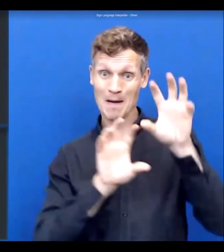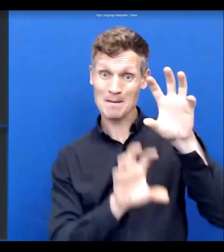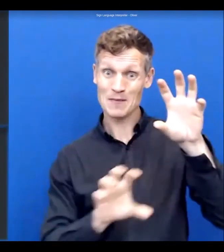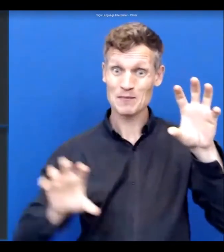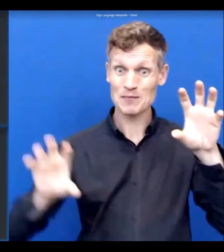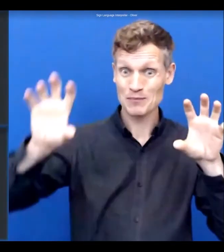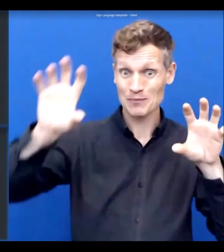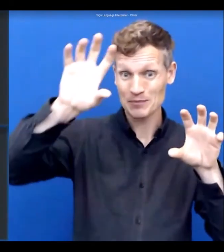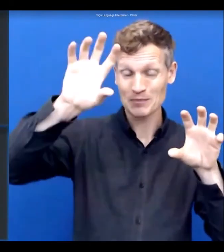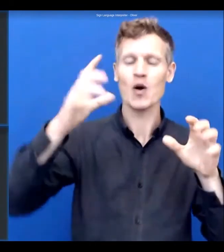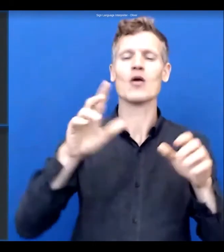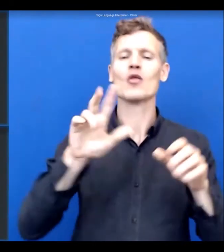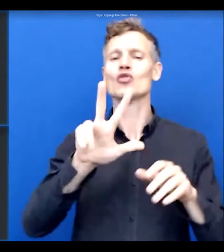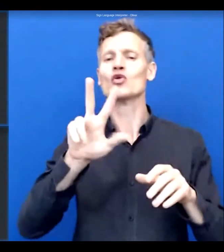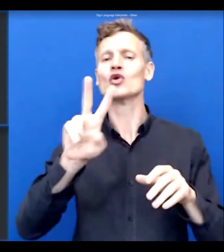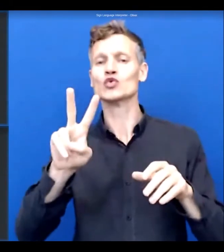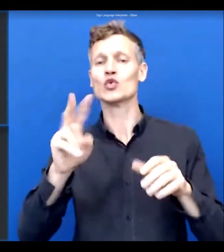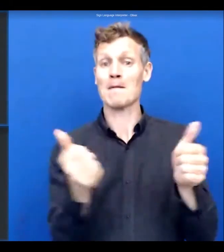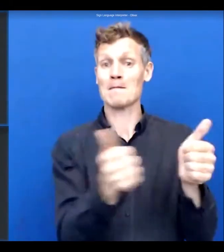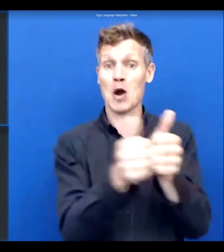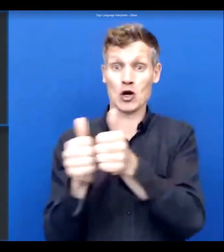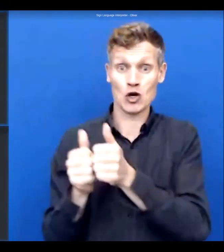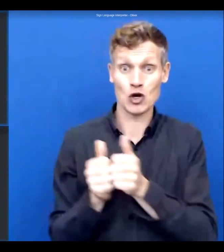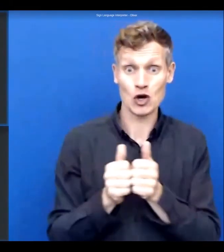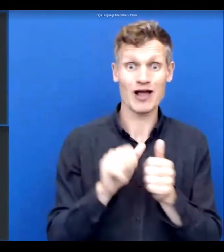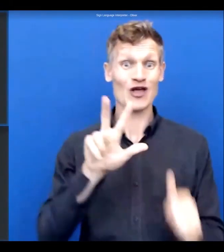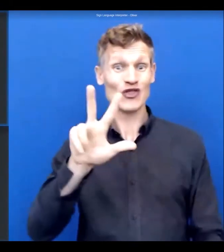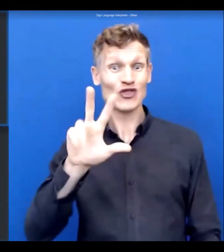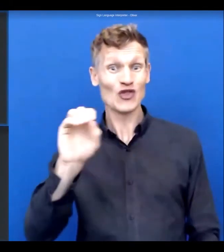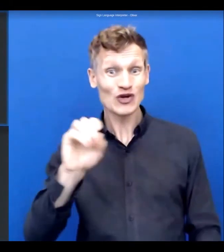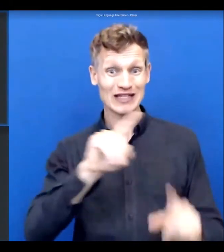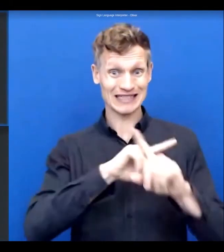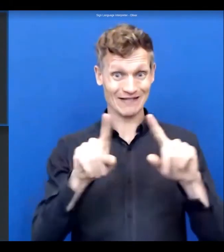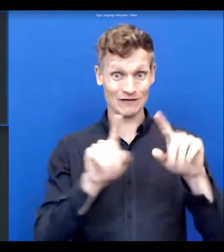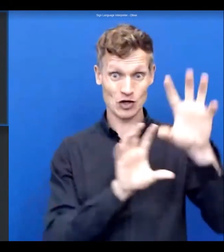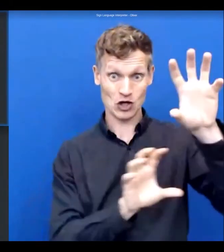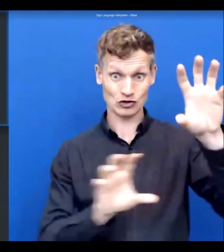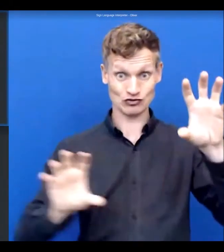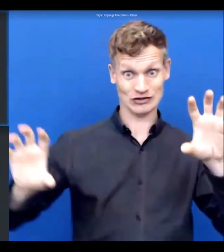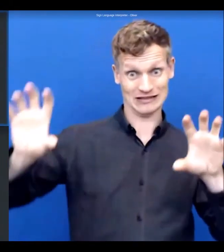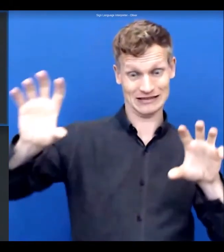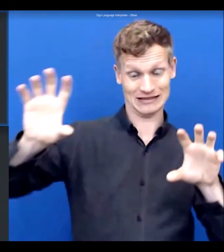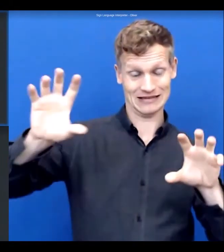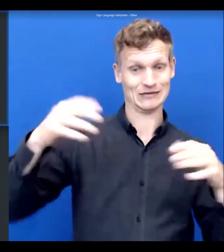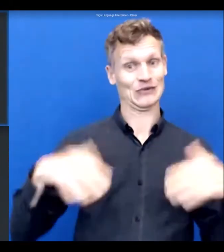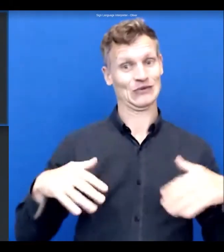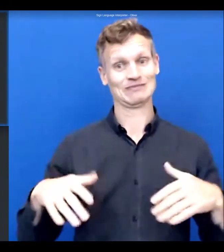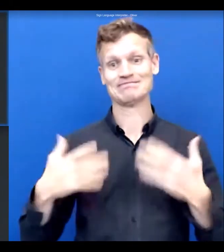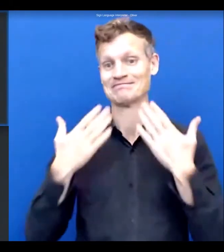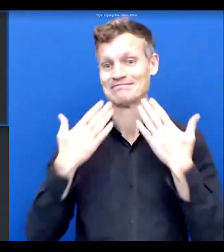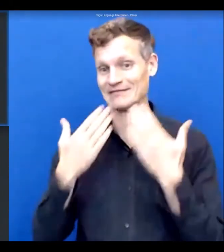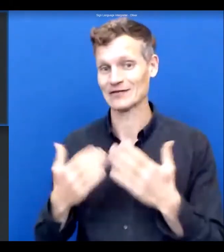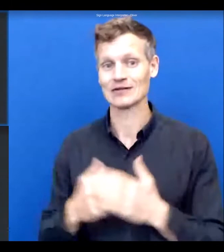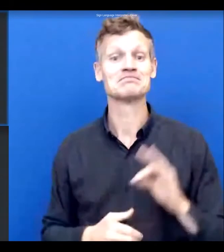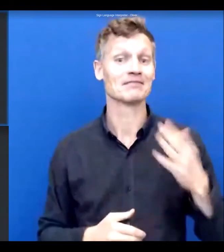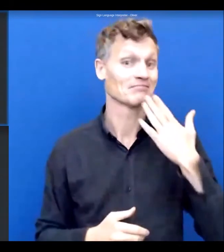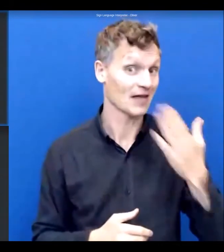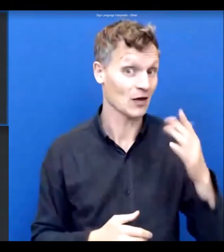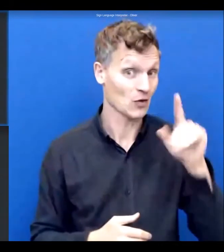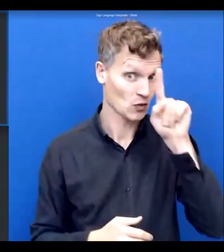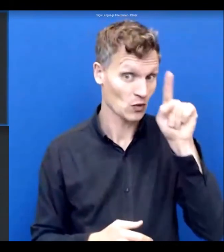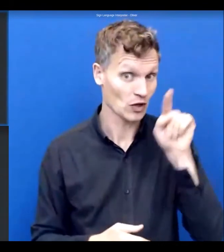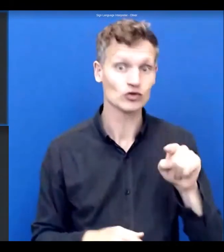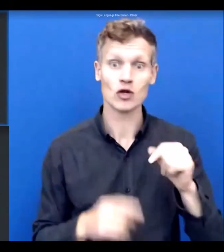Emanuela. Yeah, thank you, Rossella, and thank you, Julia, for this question. I think that ROC project is a